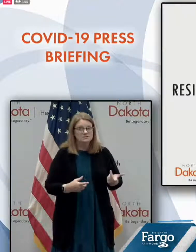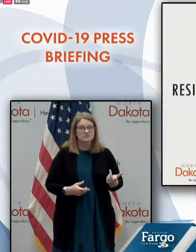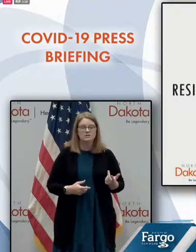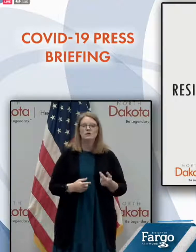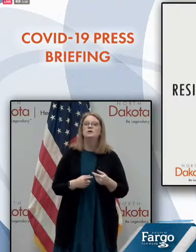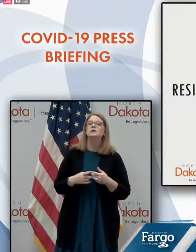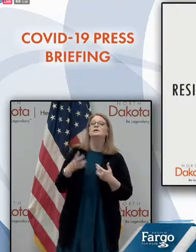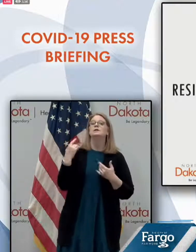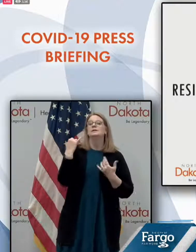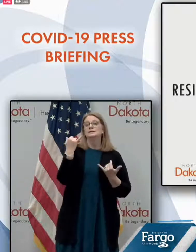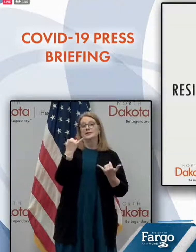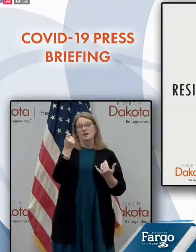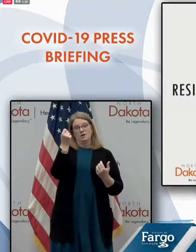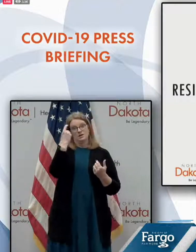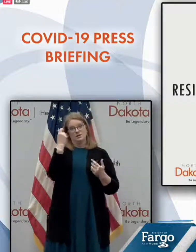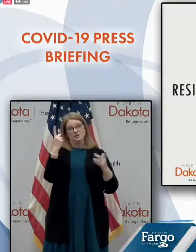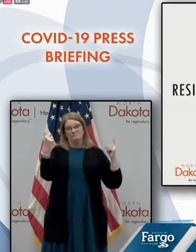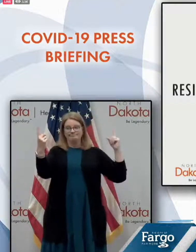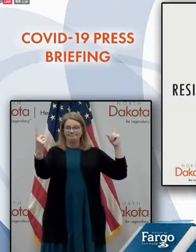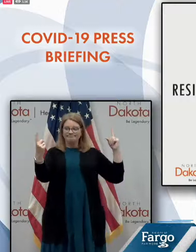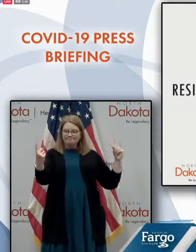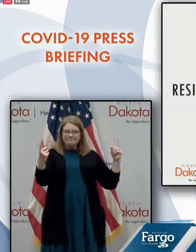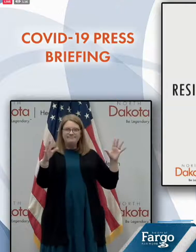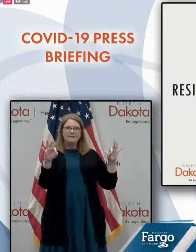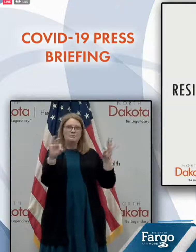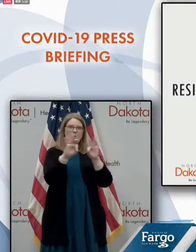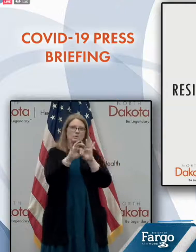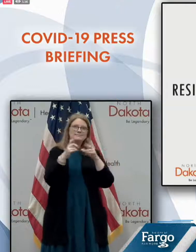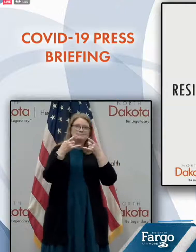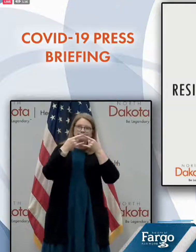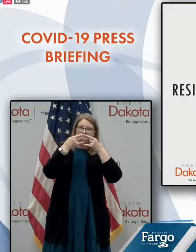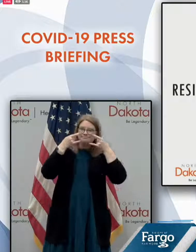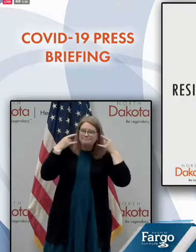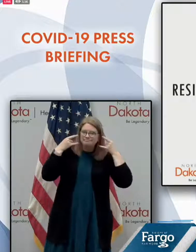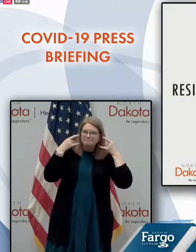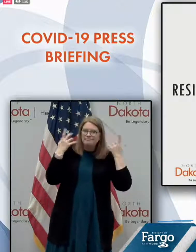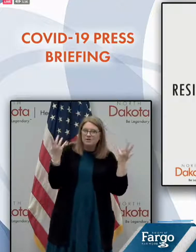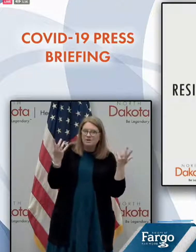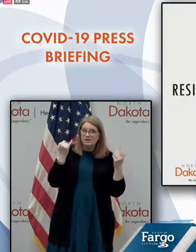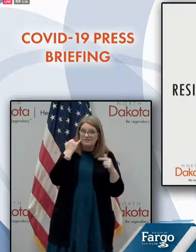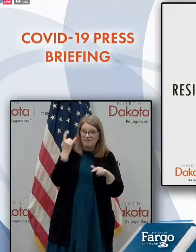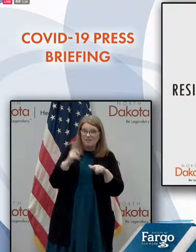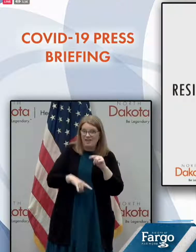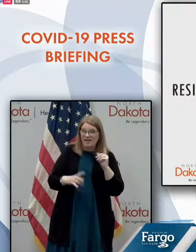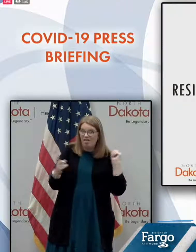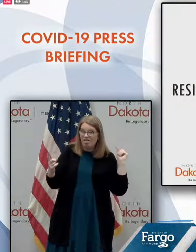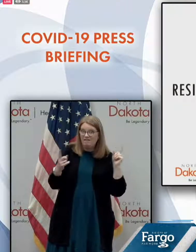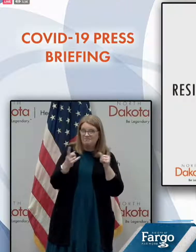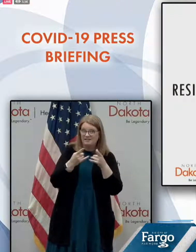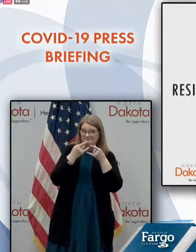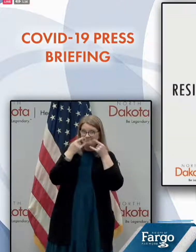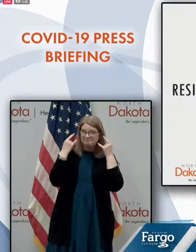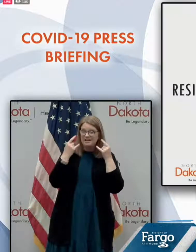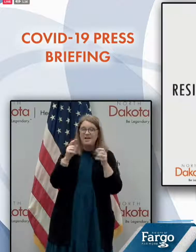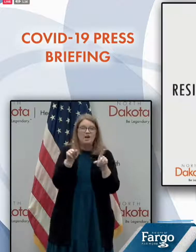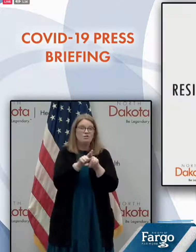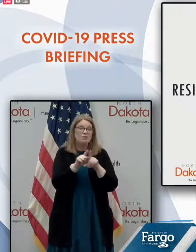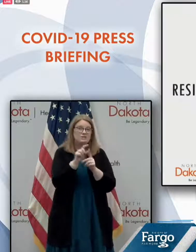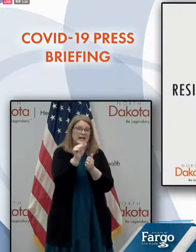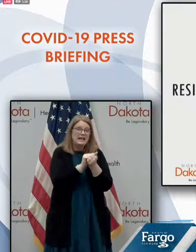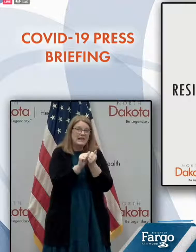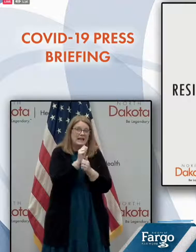the practices of social distancing, mask wearing where social distancing is not possible, and hand washing hygiene cannot